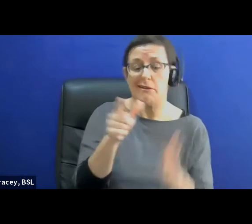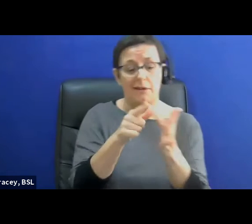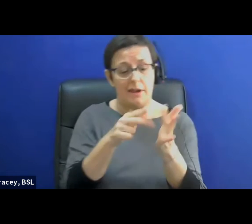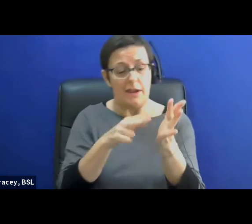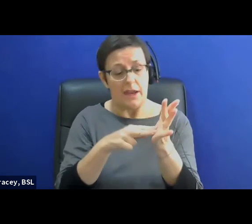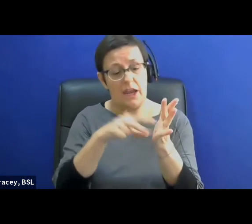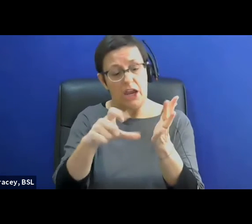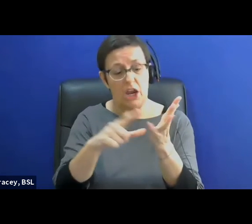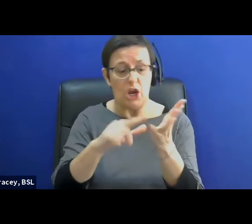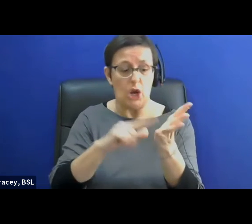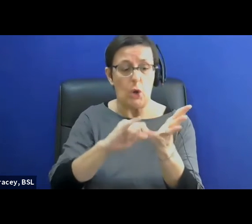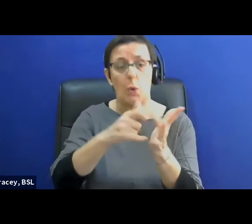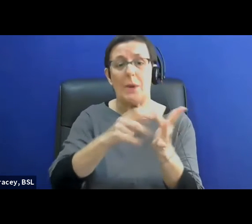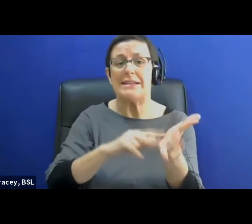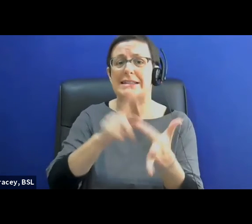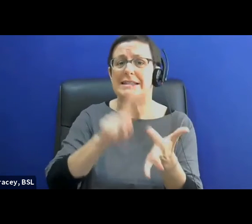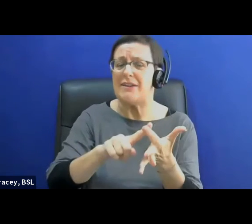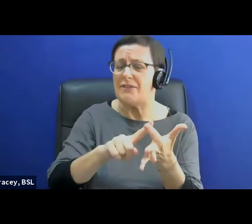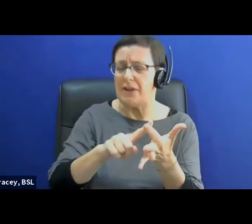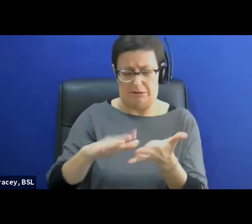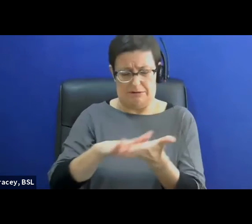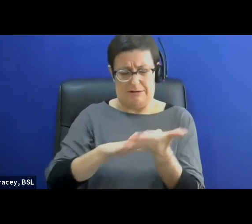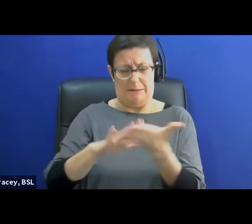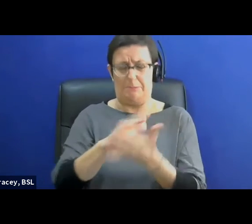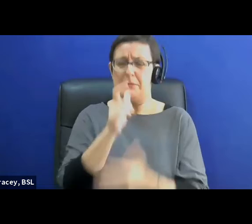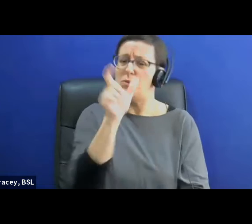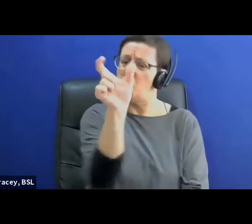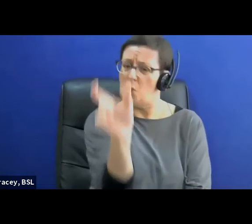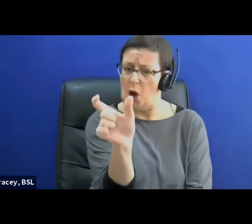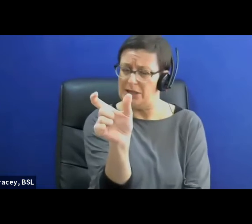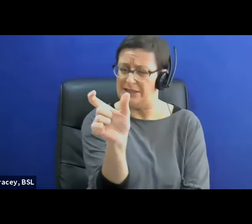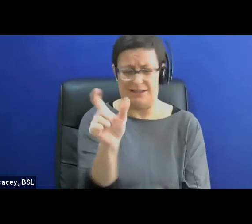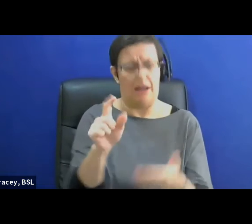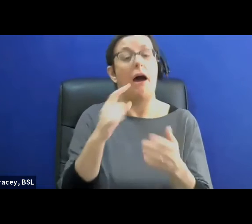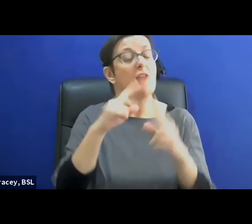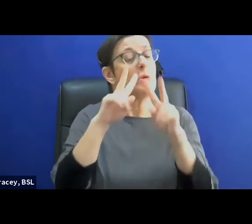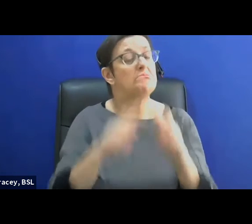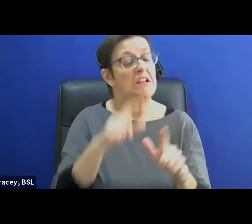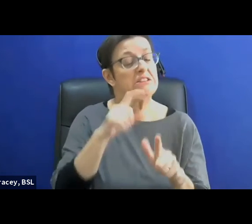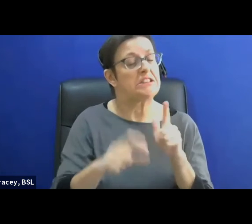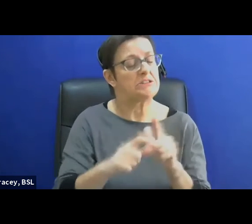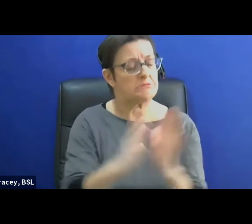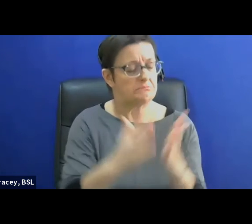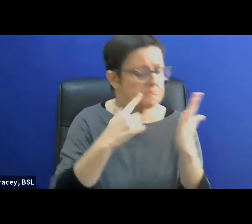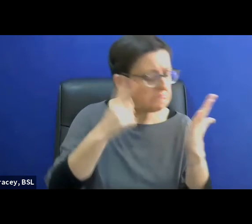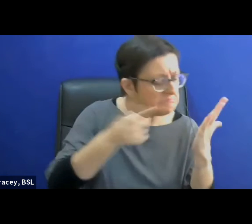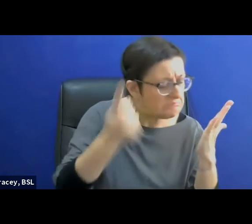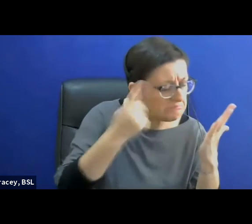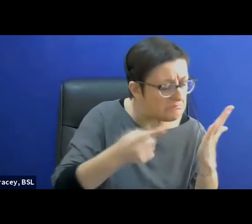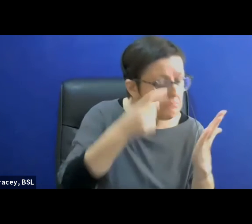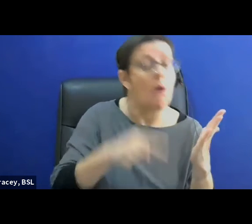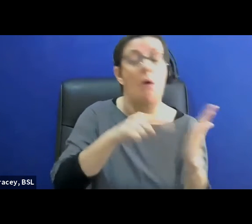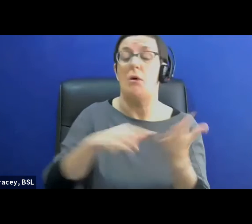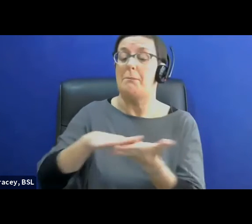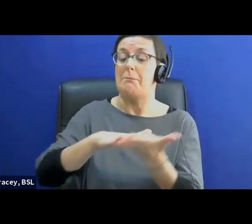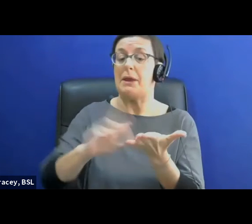the dictionary and see what the definition is. There's a wonderful long-winded one, which I will read, which is aiming to